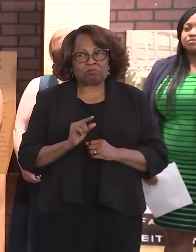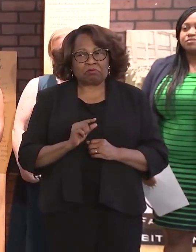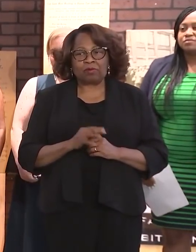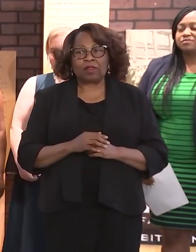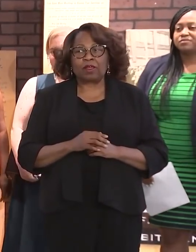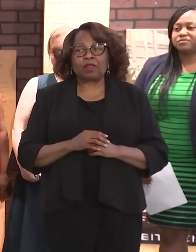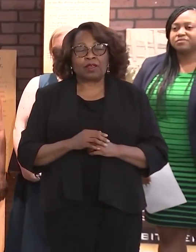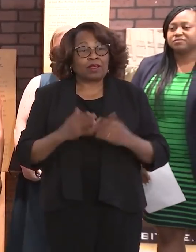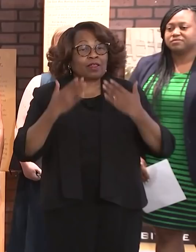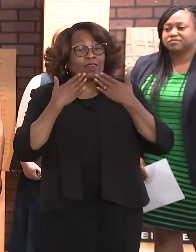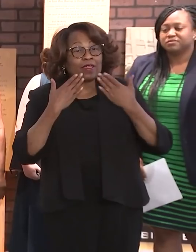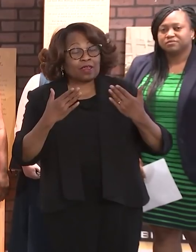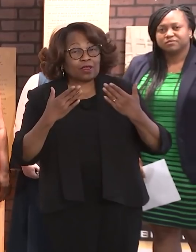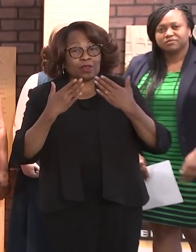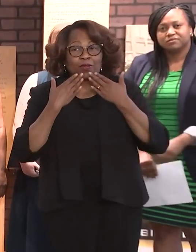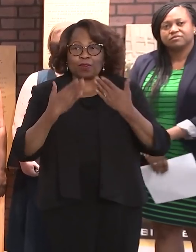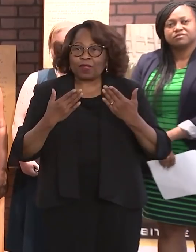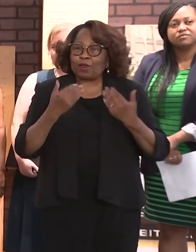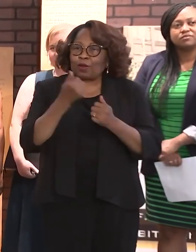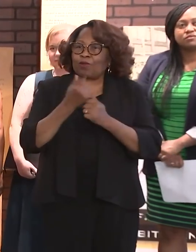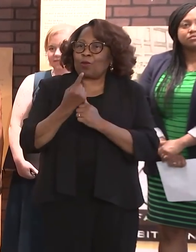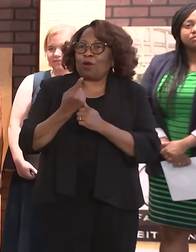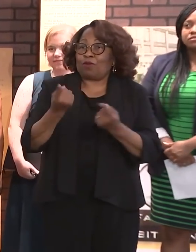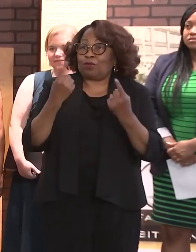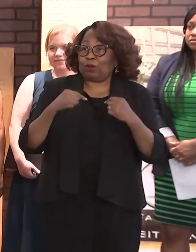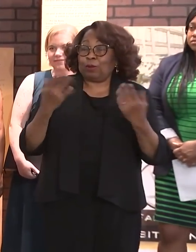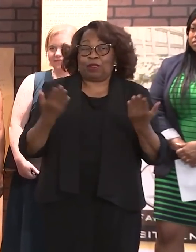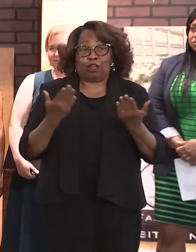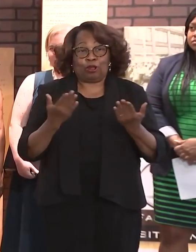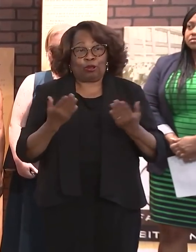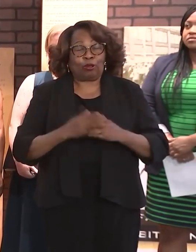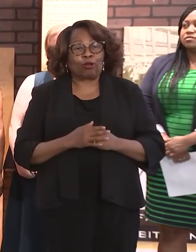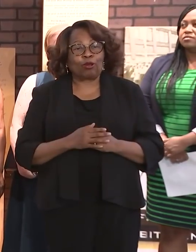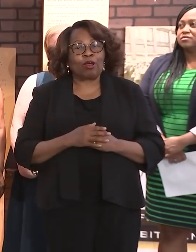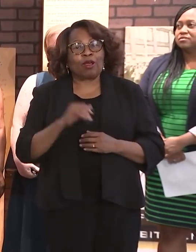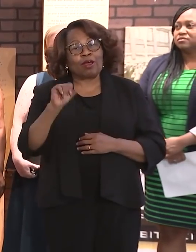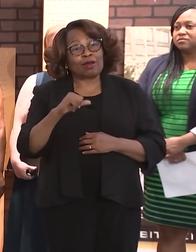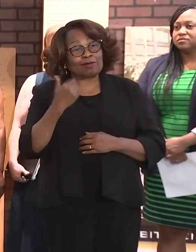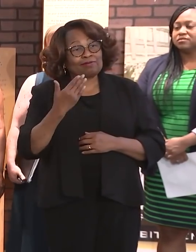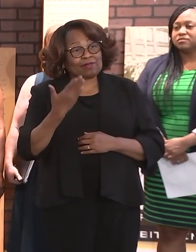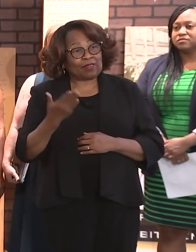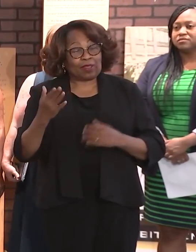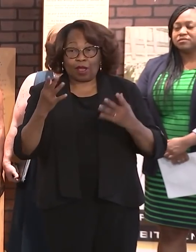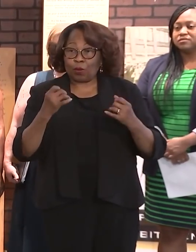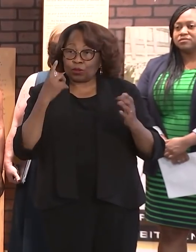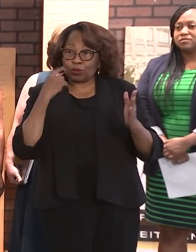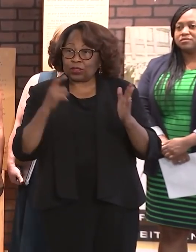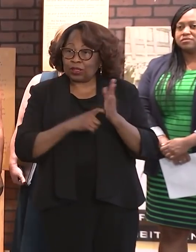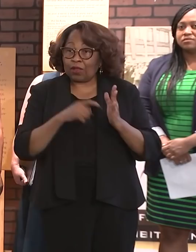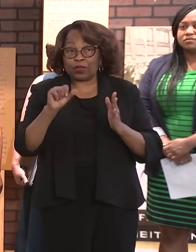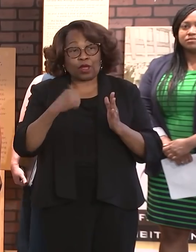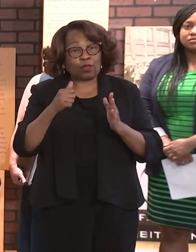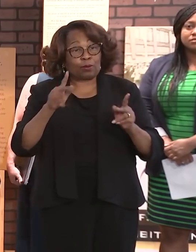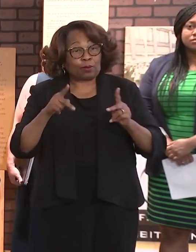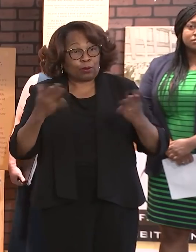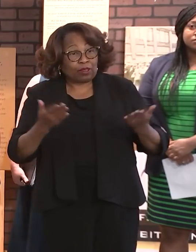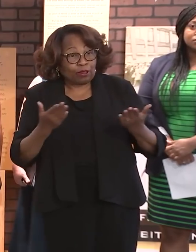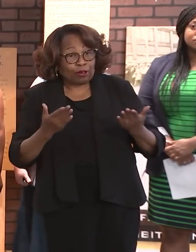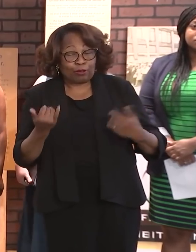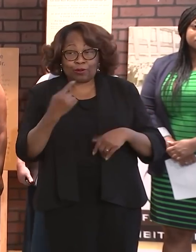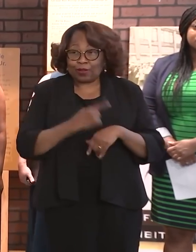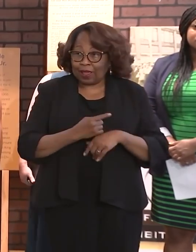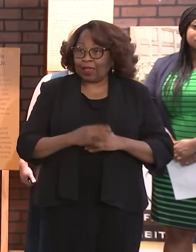you. Thank you, Whitney, and thank you, everyone, for being here. Let me also acknowledge the other leaders that are joining us here